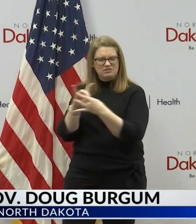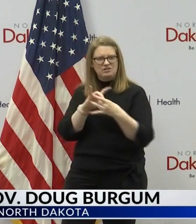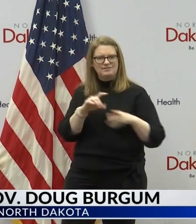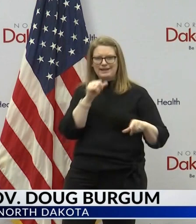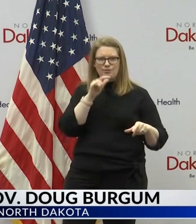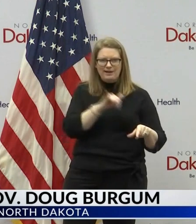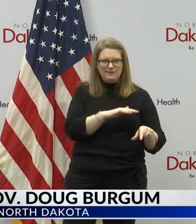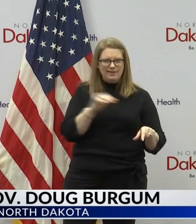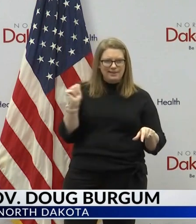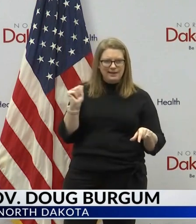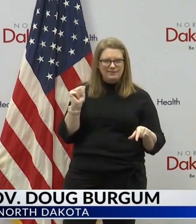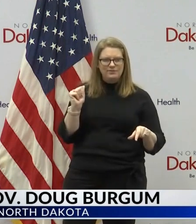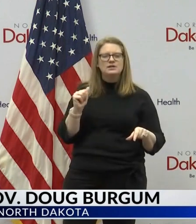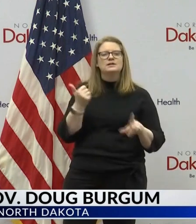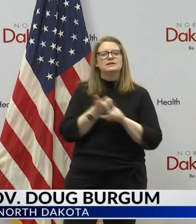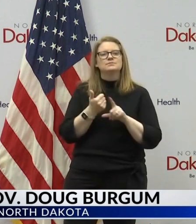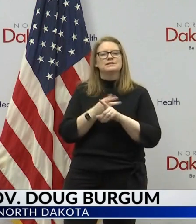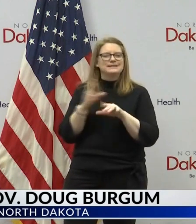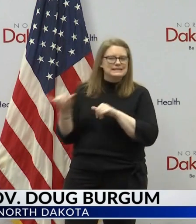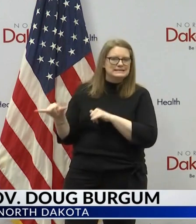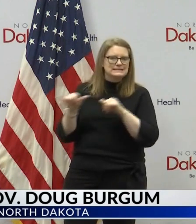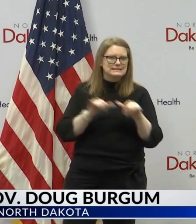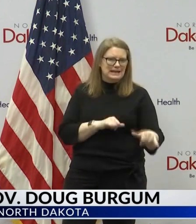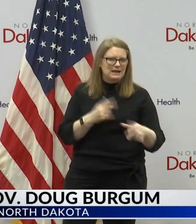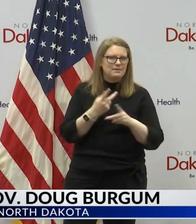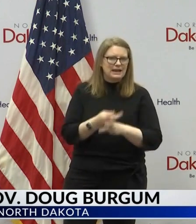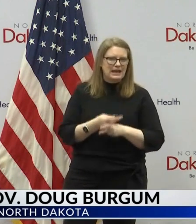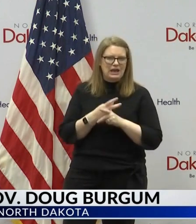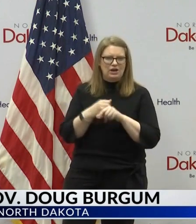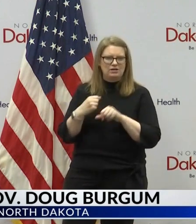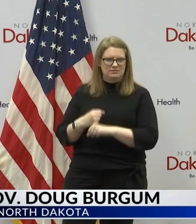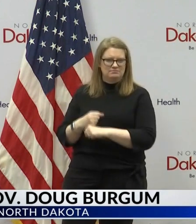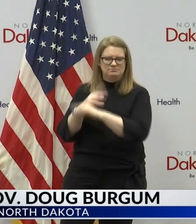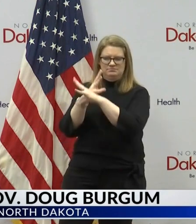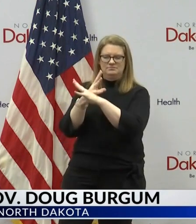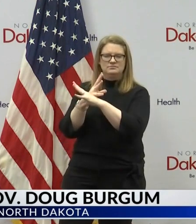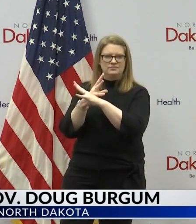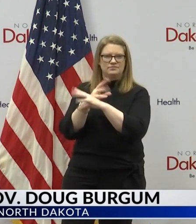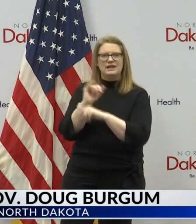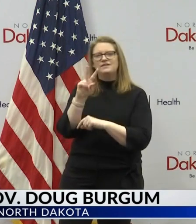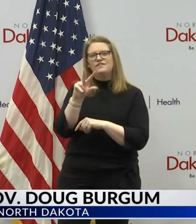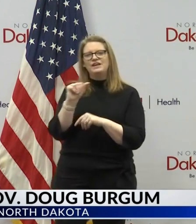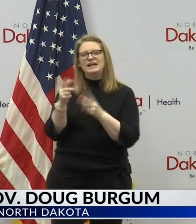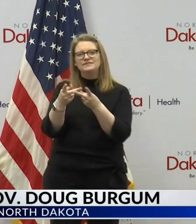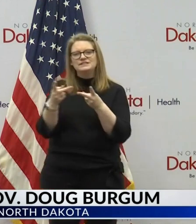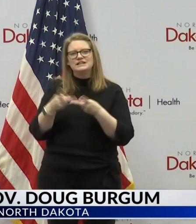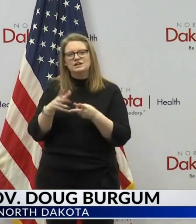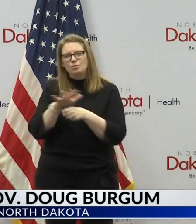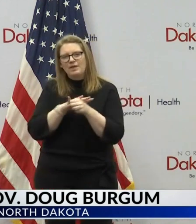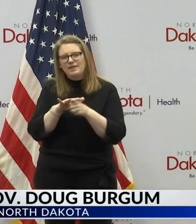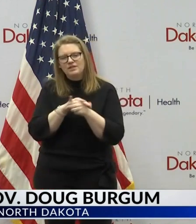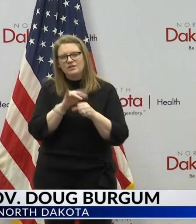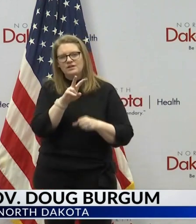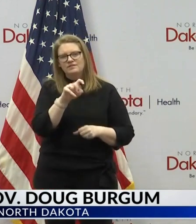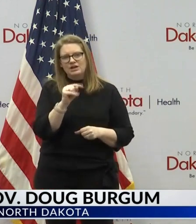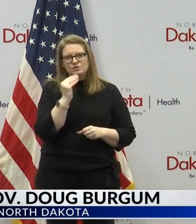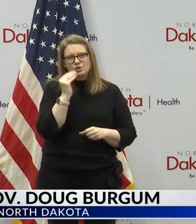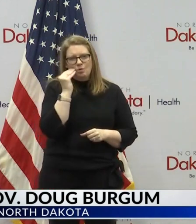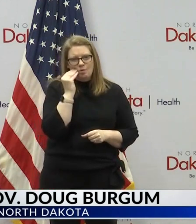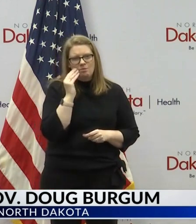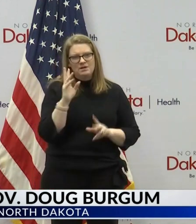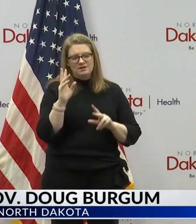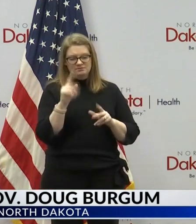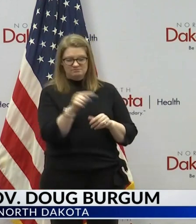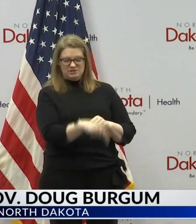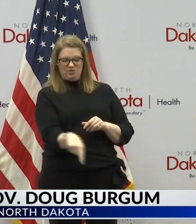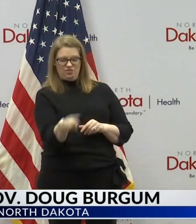in Lisbon. They can receive the same care through point-to-point telehealth at VA facilities within the Veterans Home, ensuring that residents get